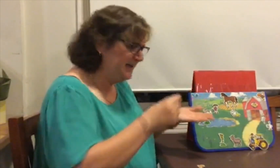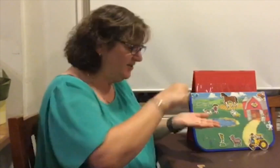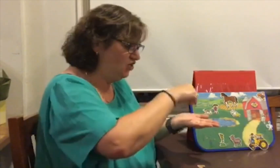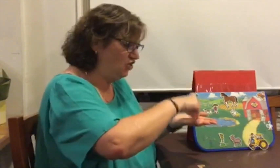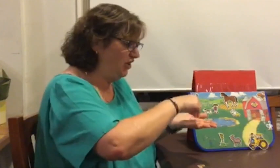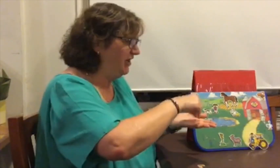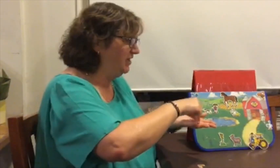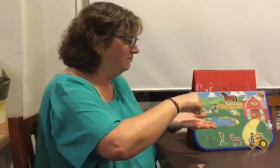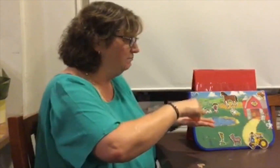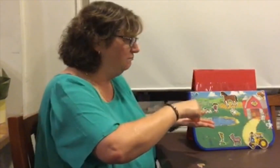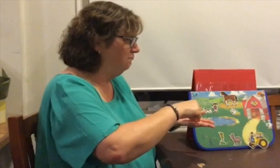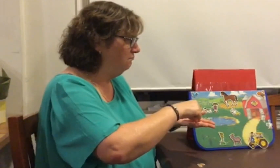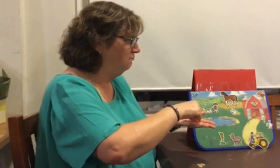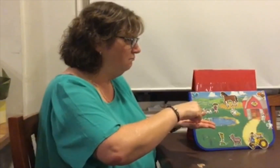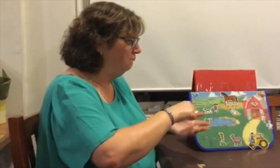Where's Chicken?